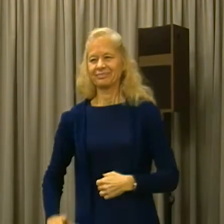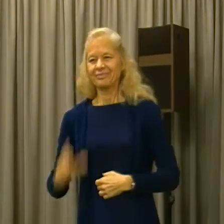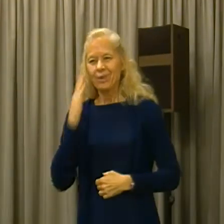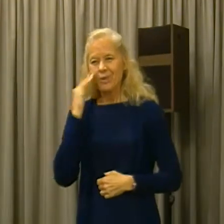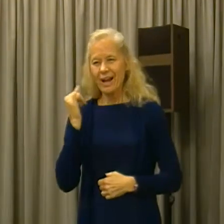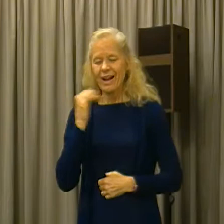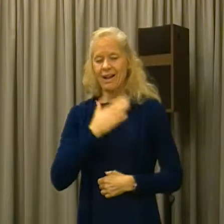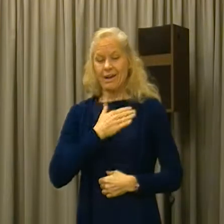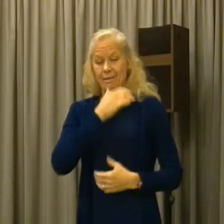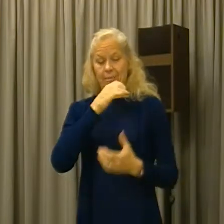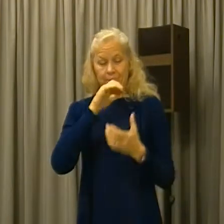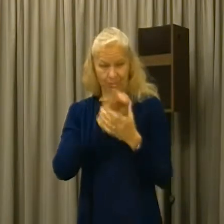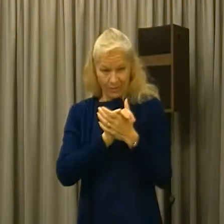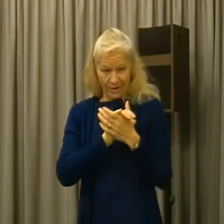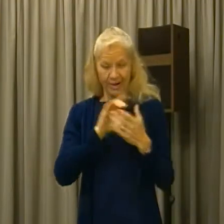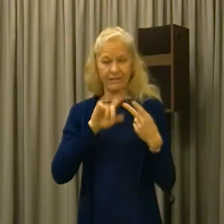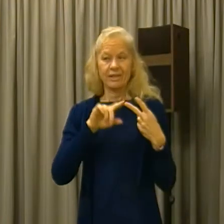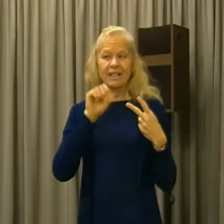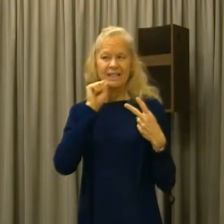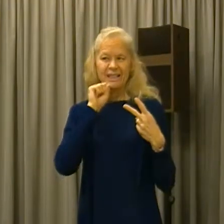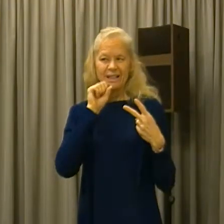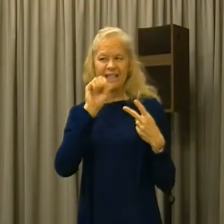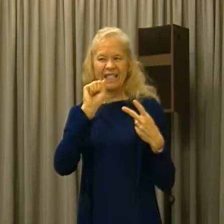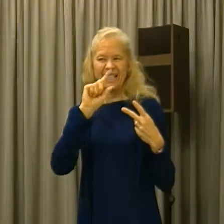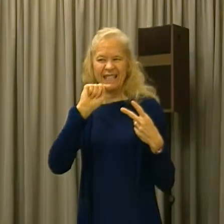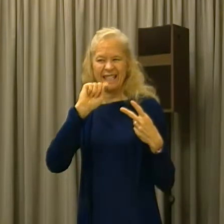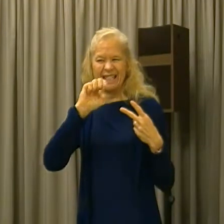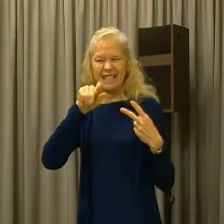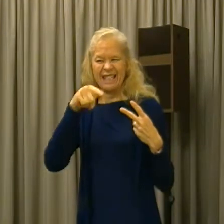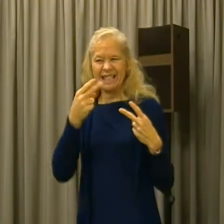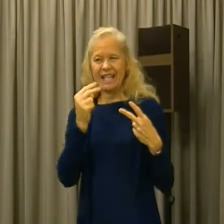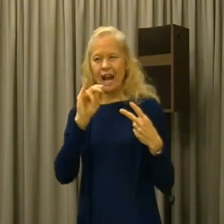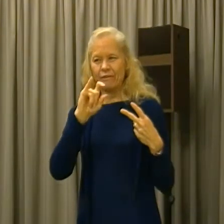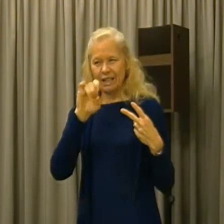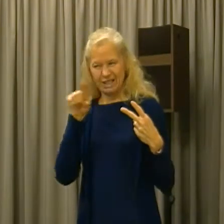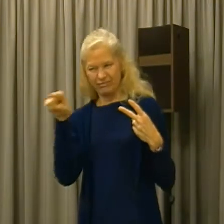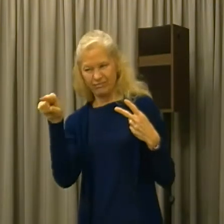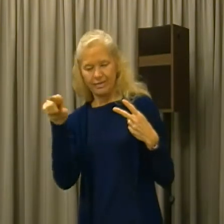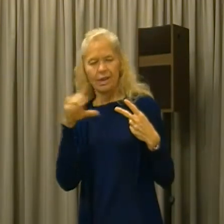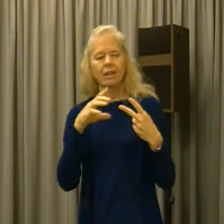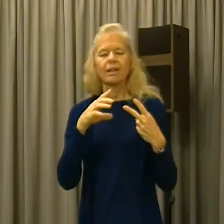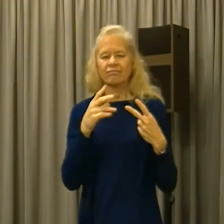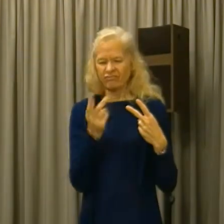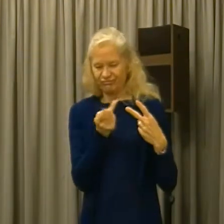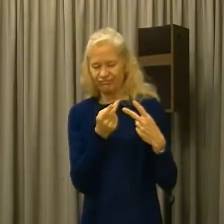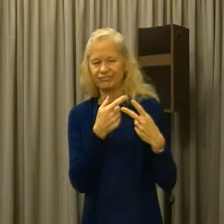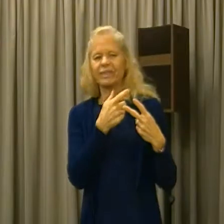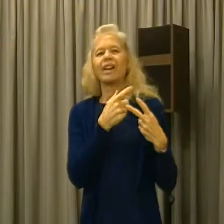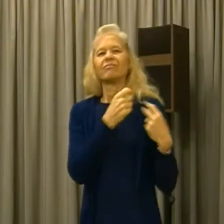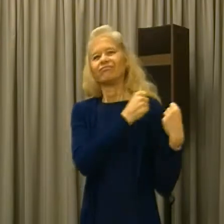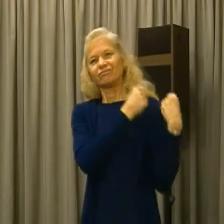Safely. They went to the ladies' retreat in Washington, had a good time of edification, and it's a real good time, and